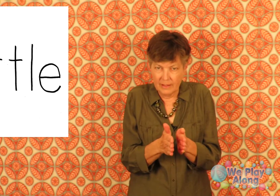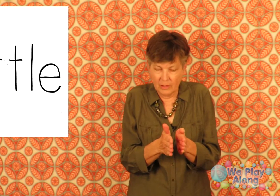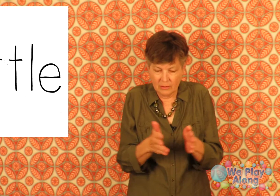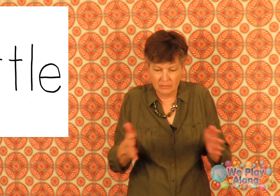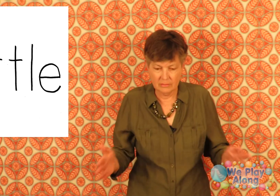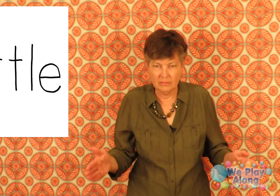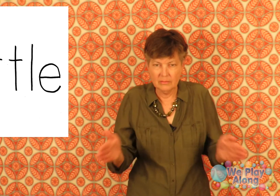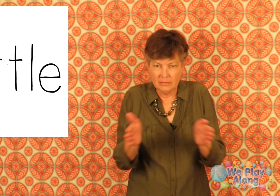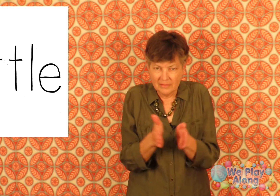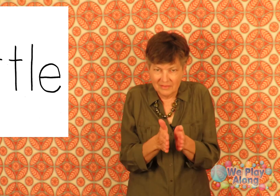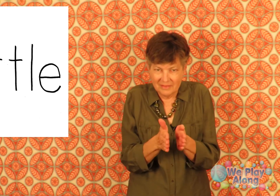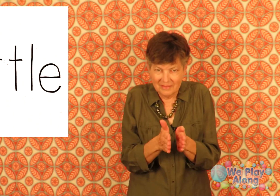Little.